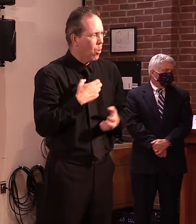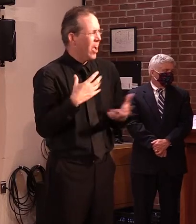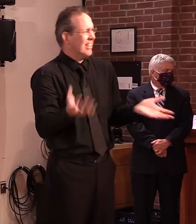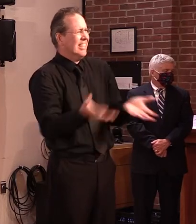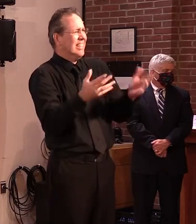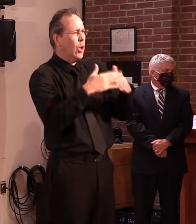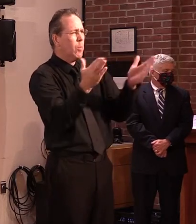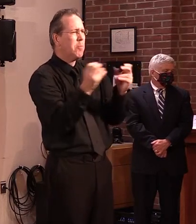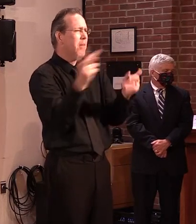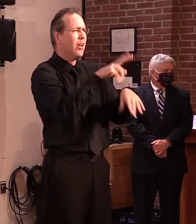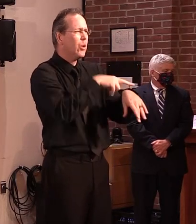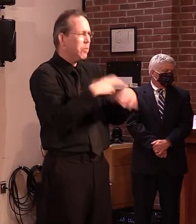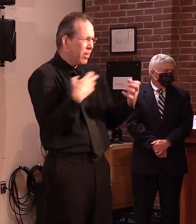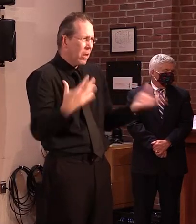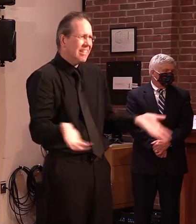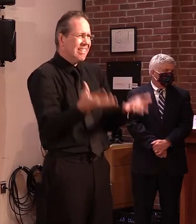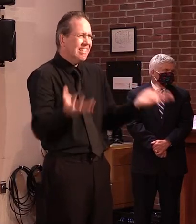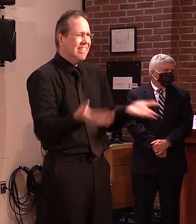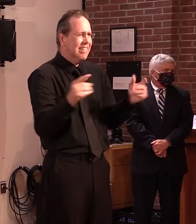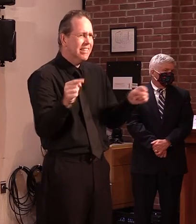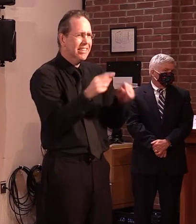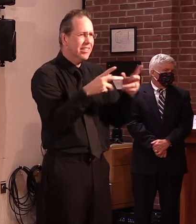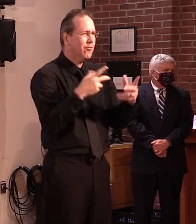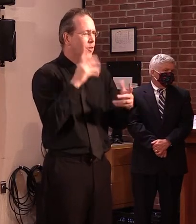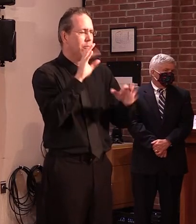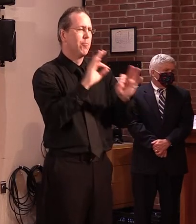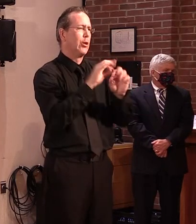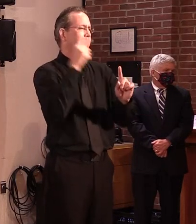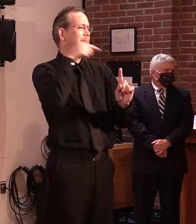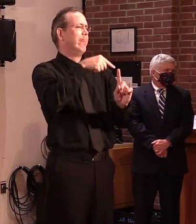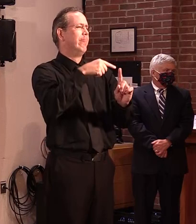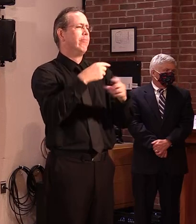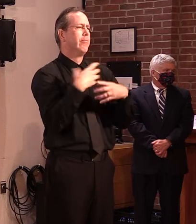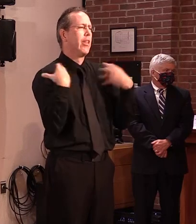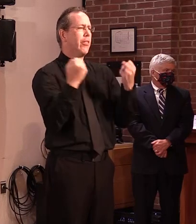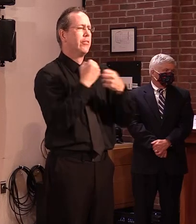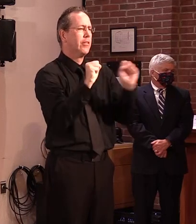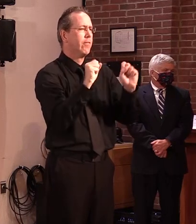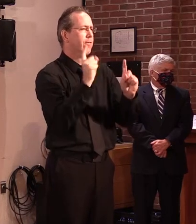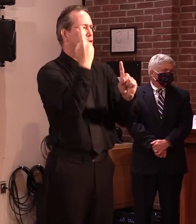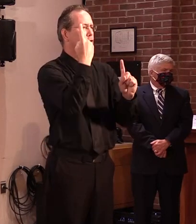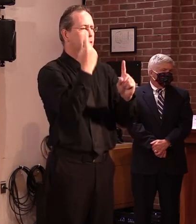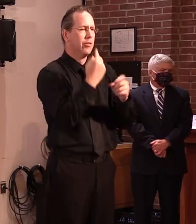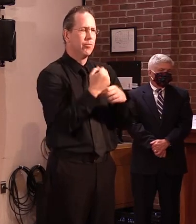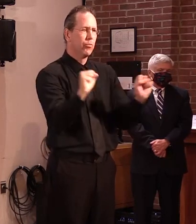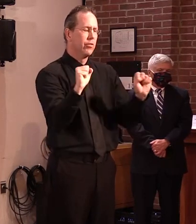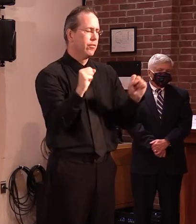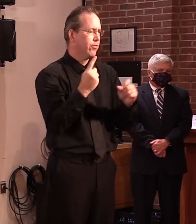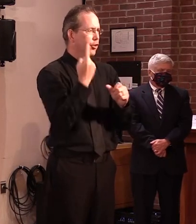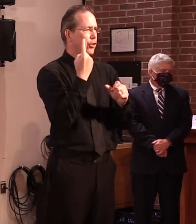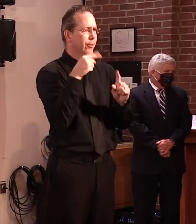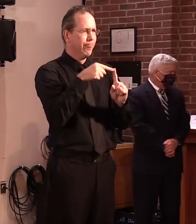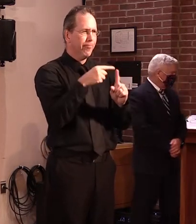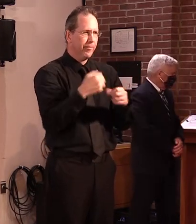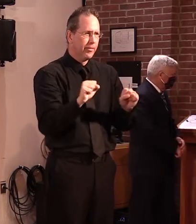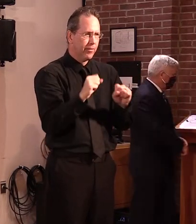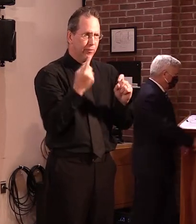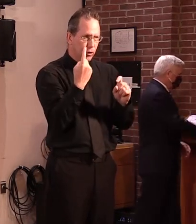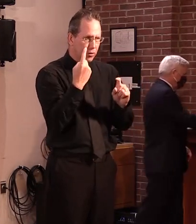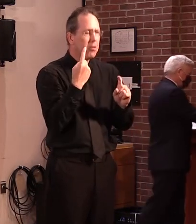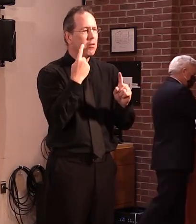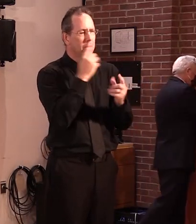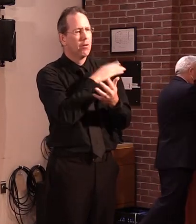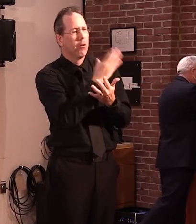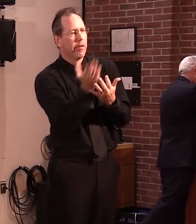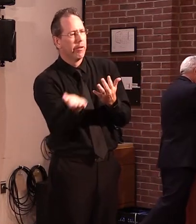we have to make sure that we're keeping Vermonters safe at this point. Sure, but I mean, is there a